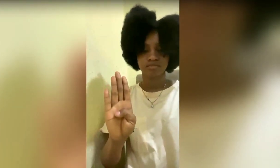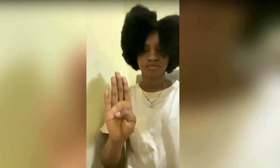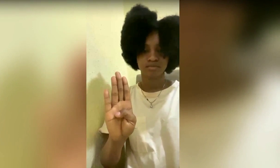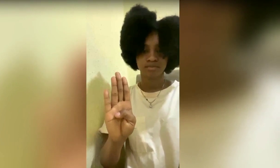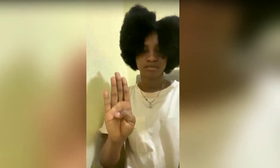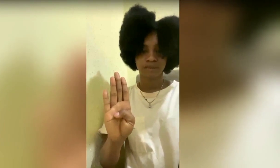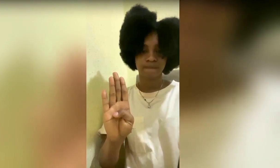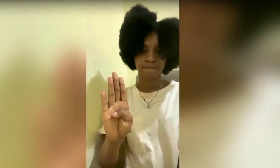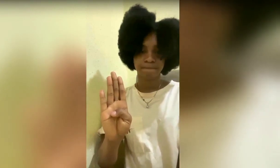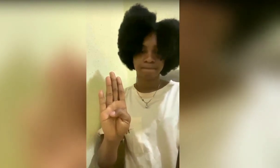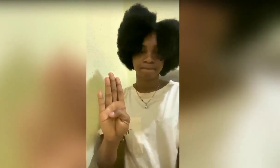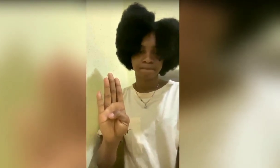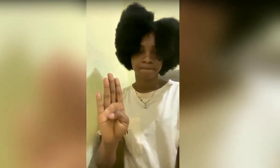C.